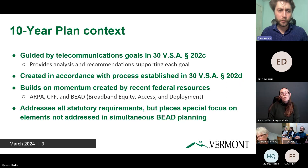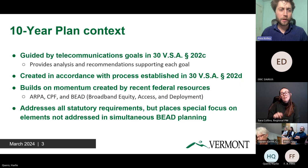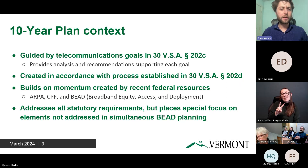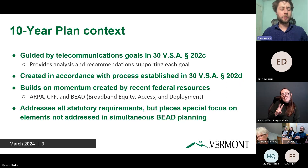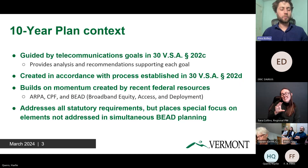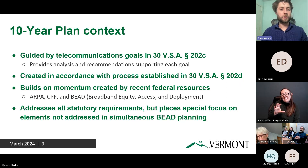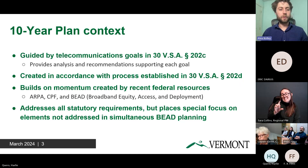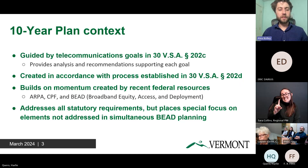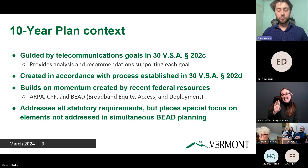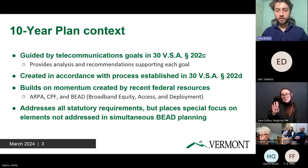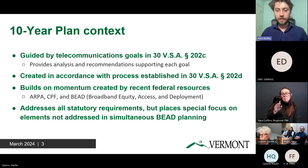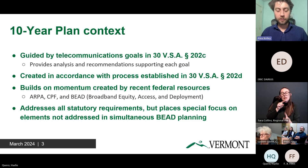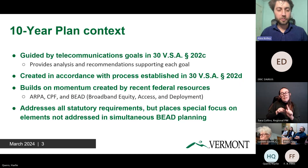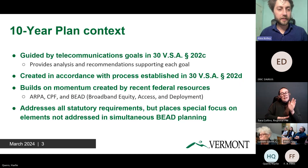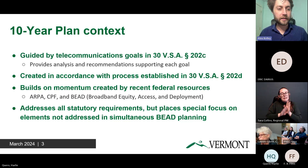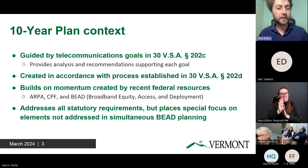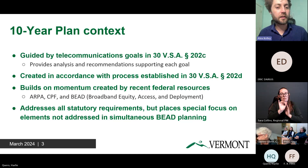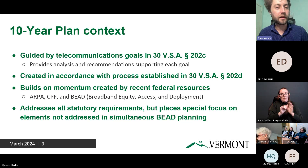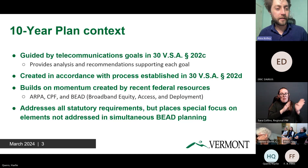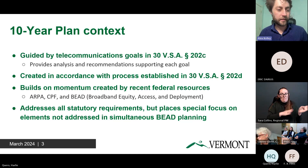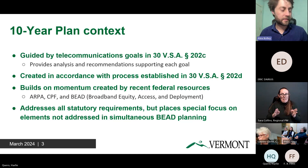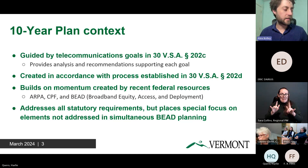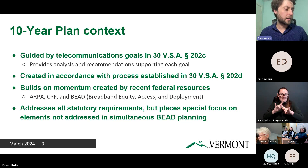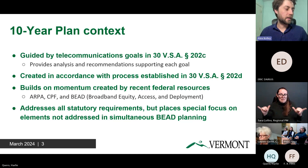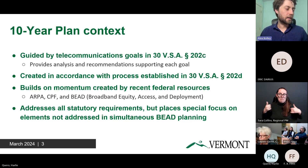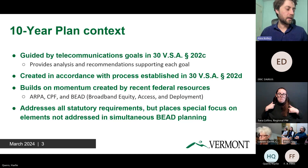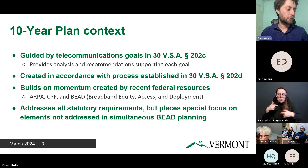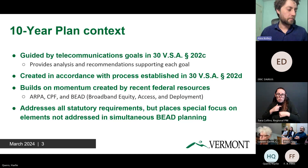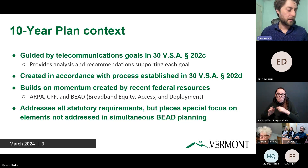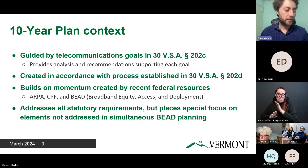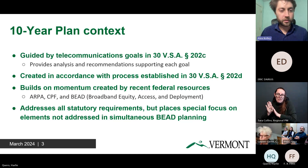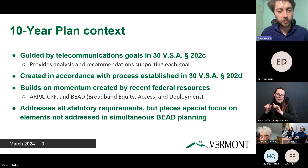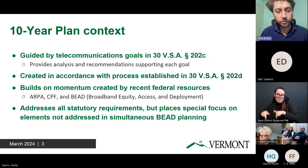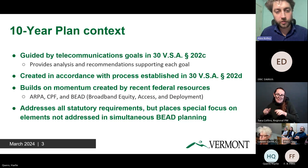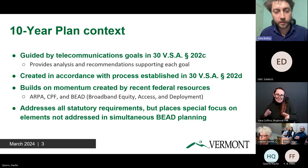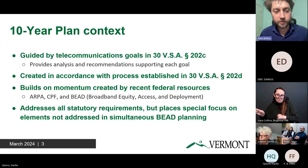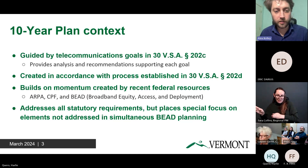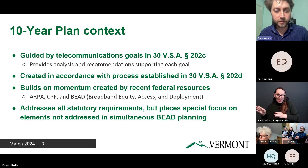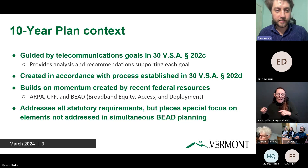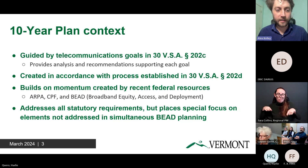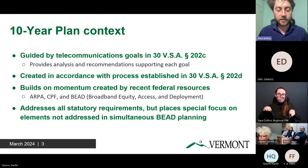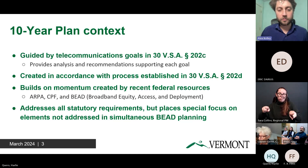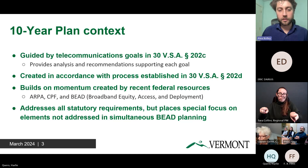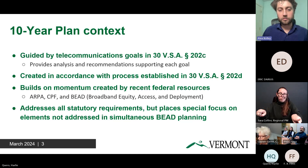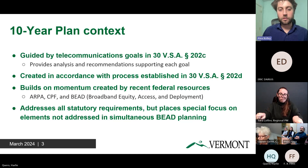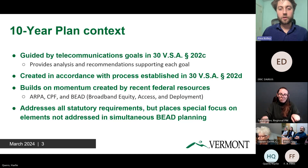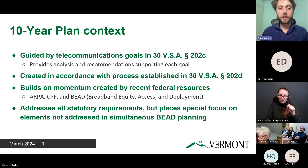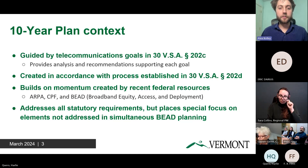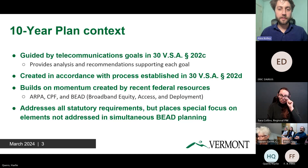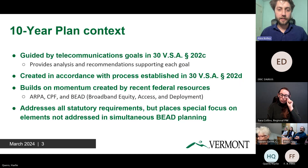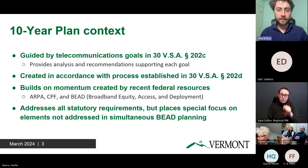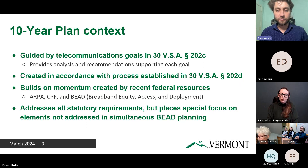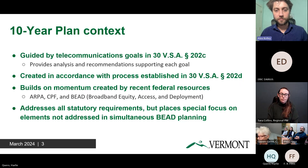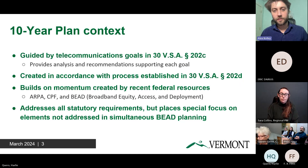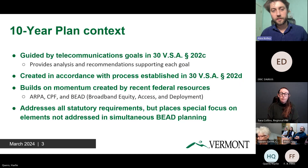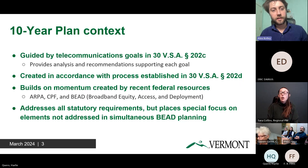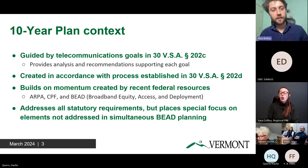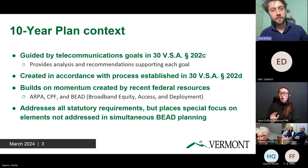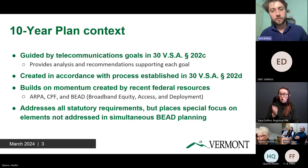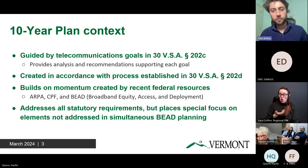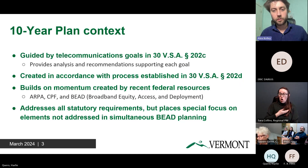And so what we did with our plan here is we made sure to address all the statutory requirements again